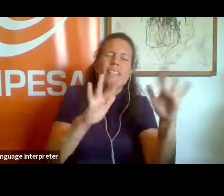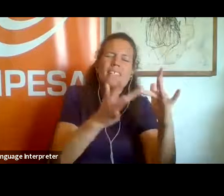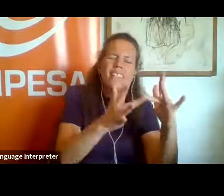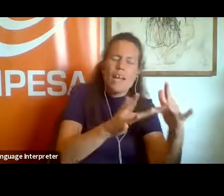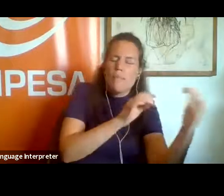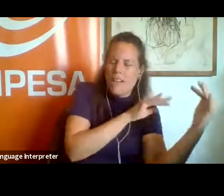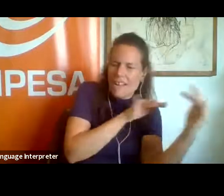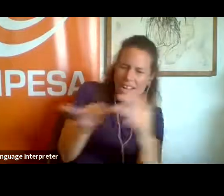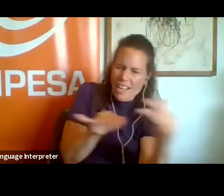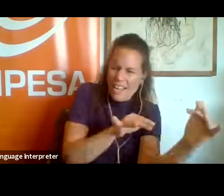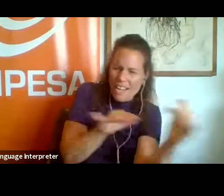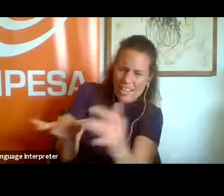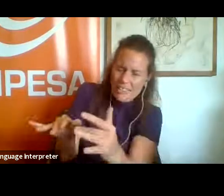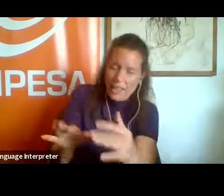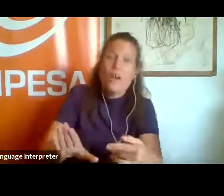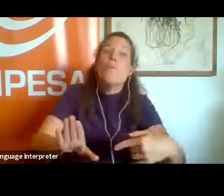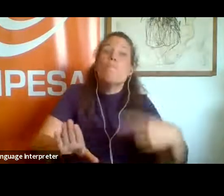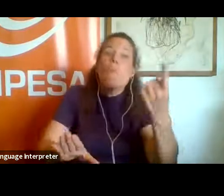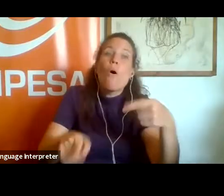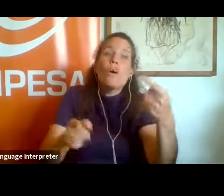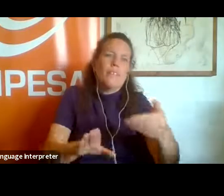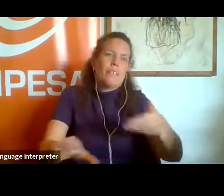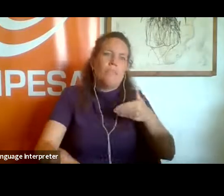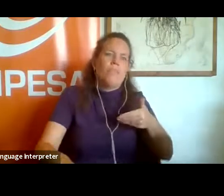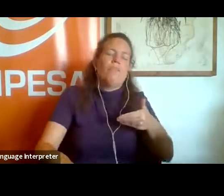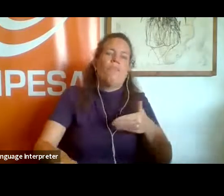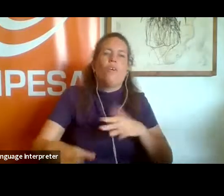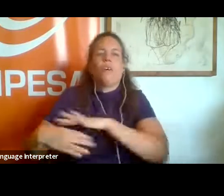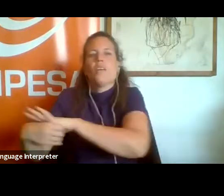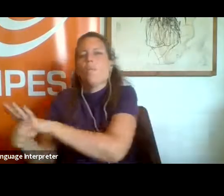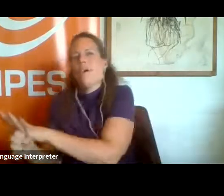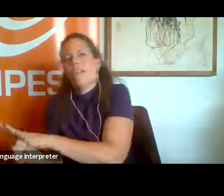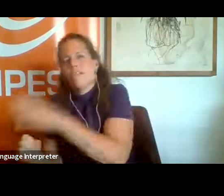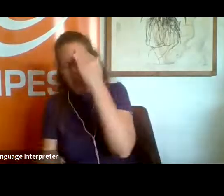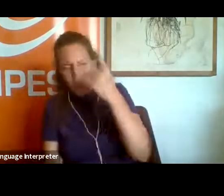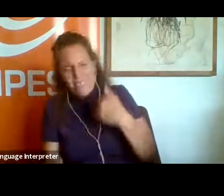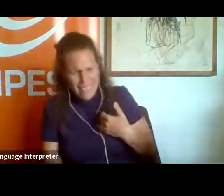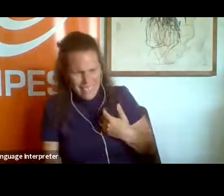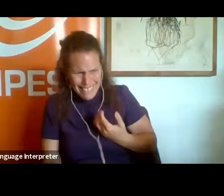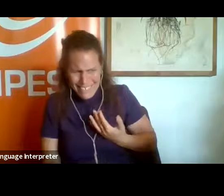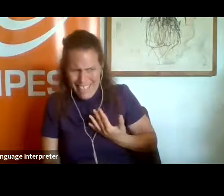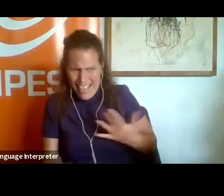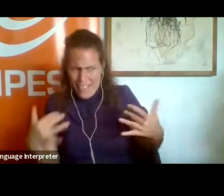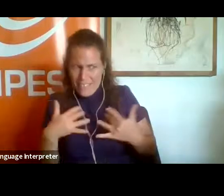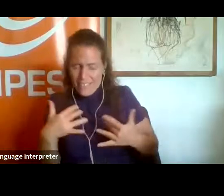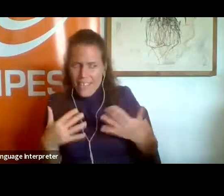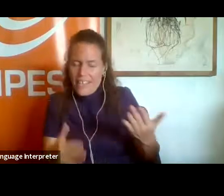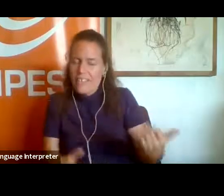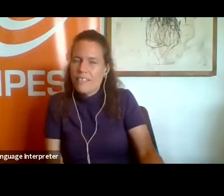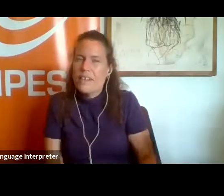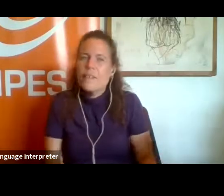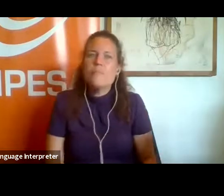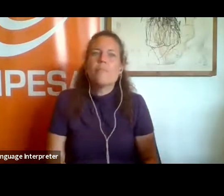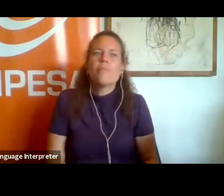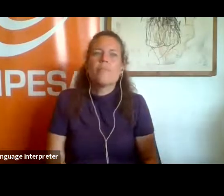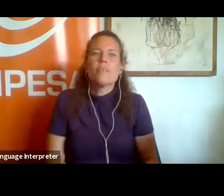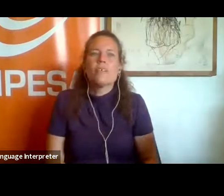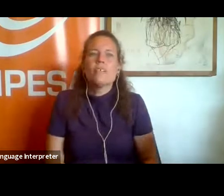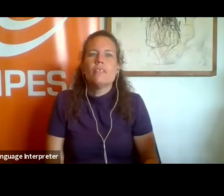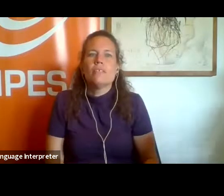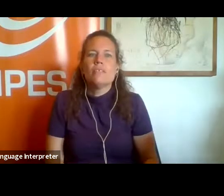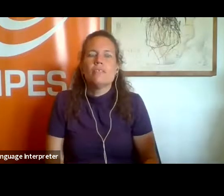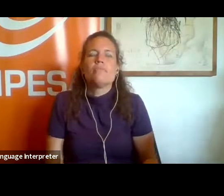were pre-pandemic. I think that is really, really scary. I think that is,